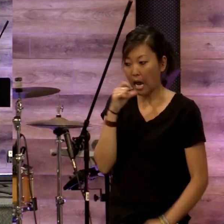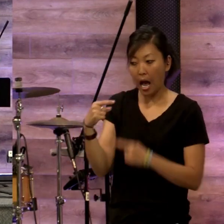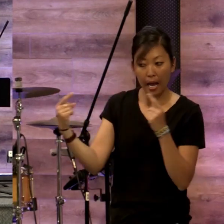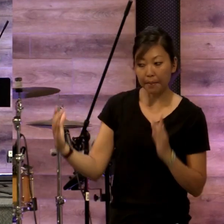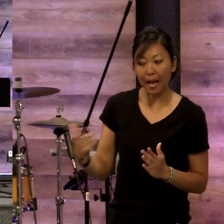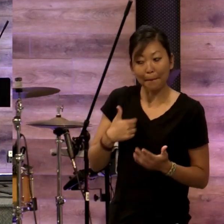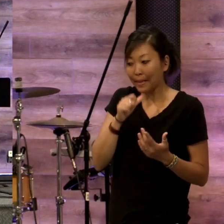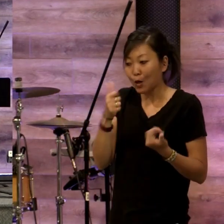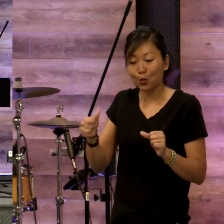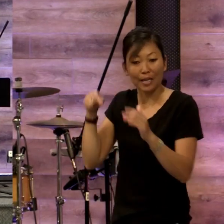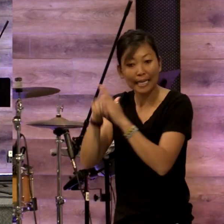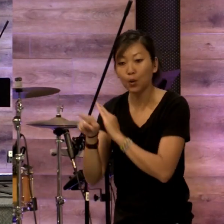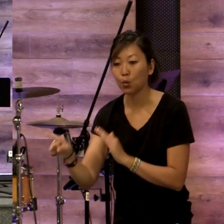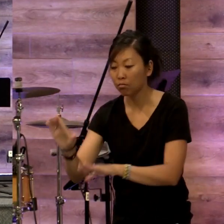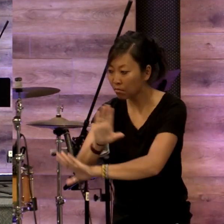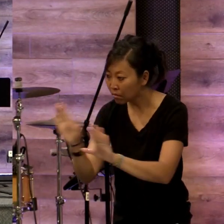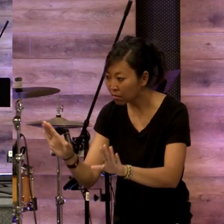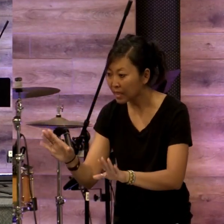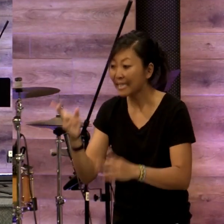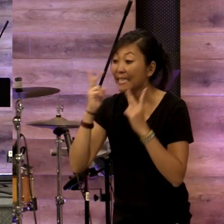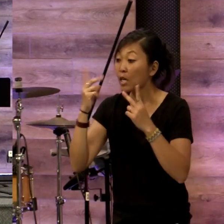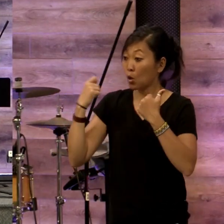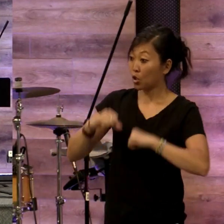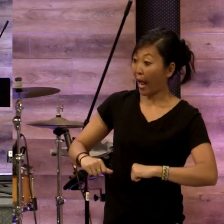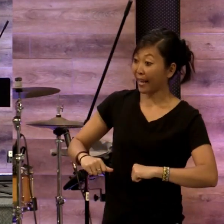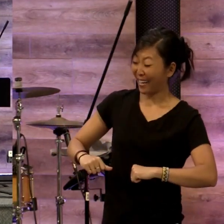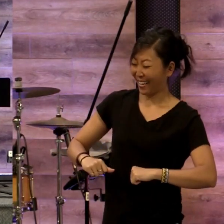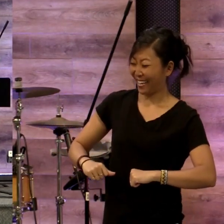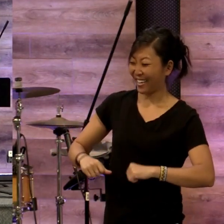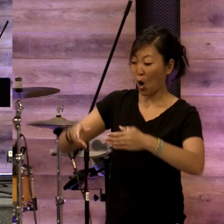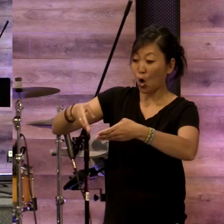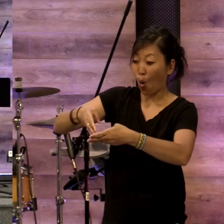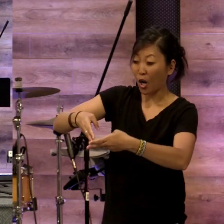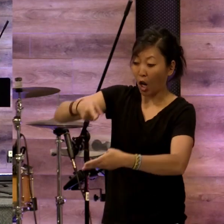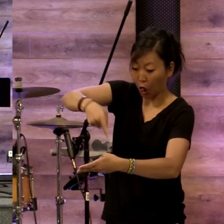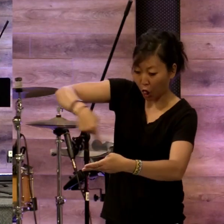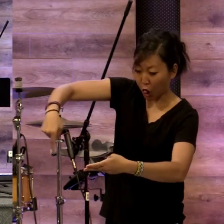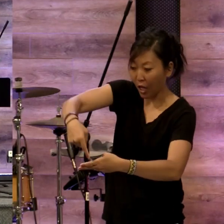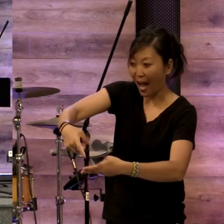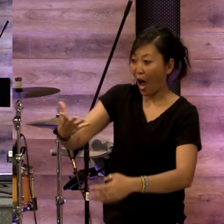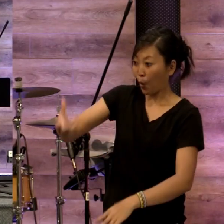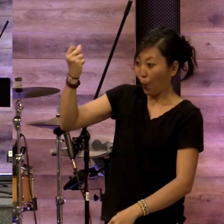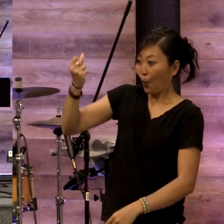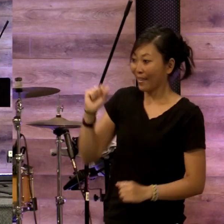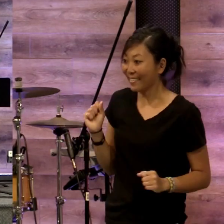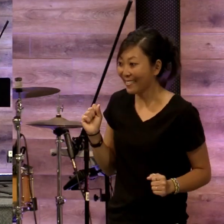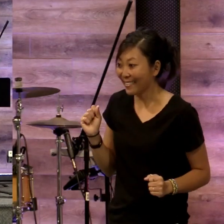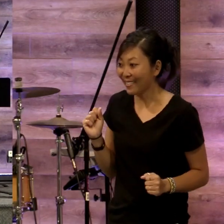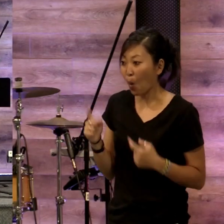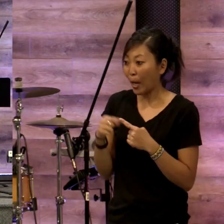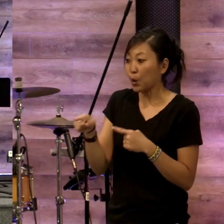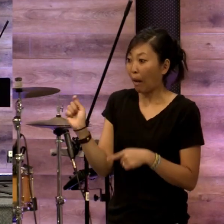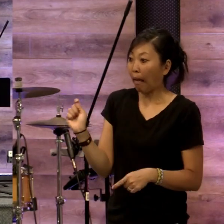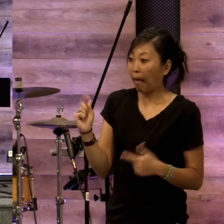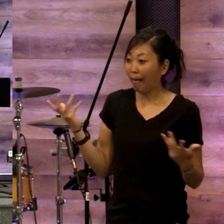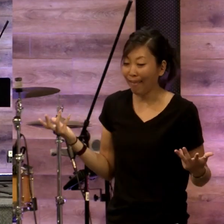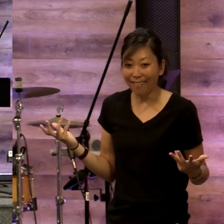harm. Look at the corner of your robe. Notice it's missing something. I cut that off while you were doing your